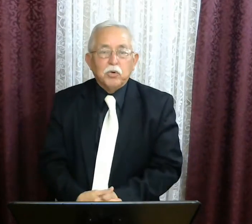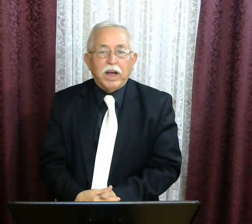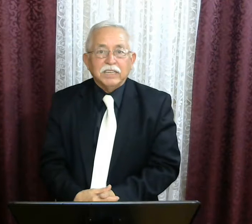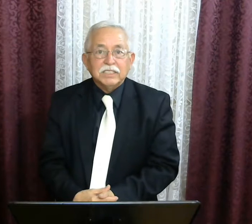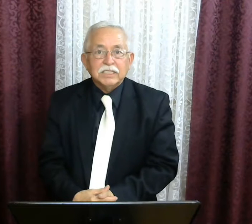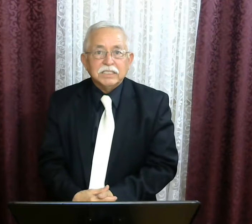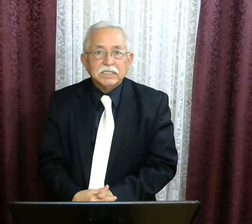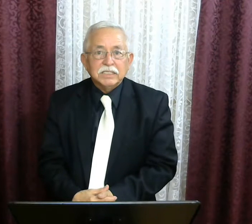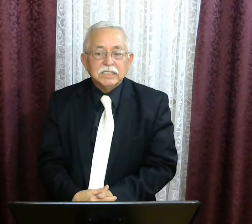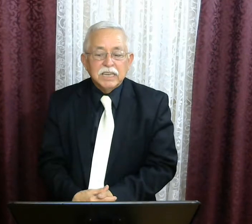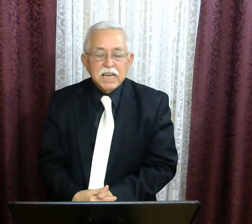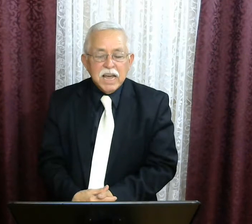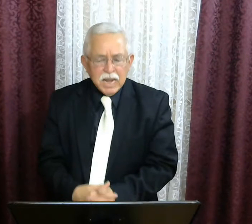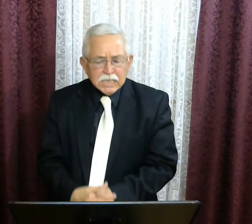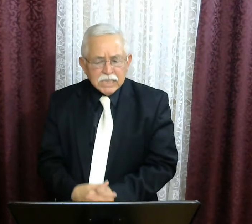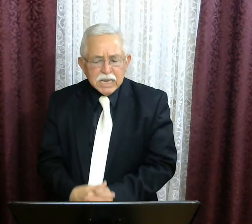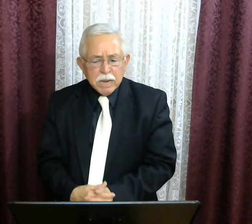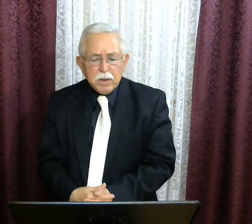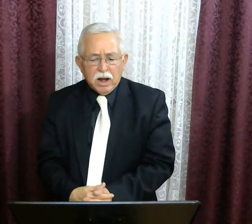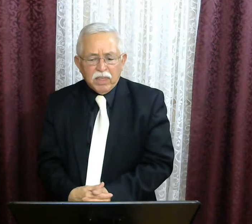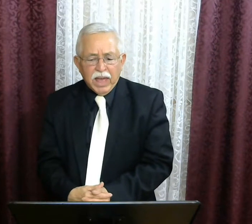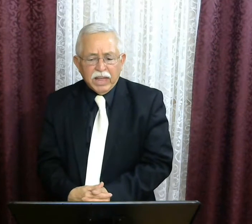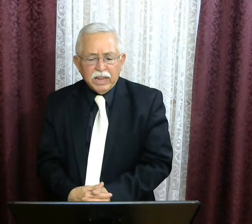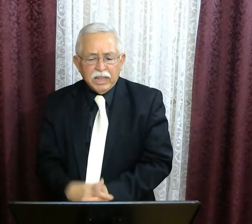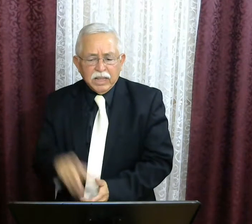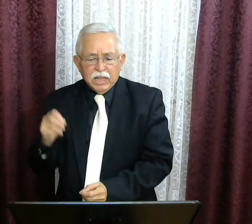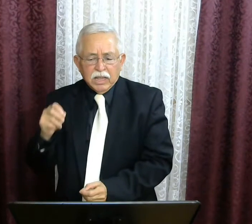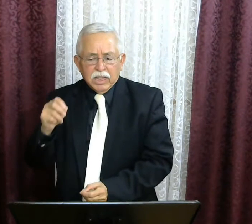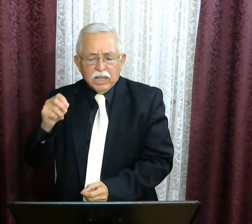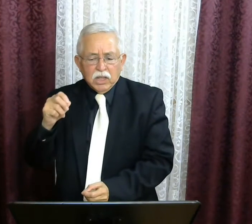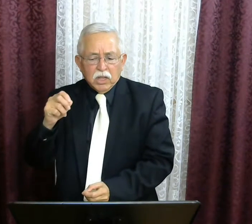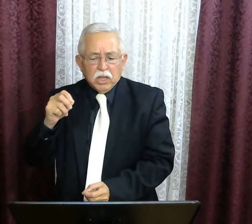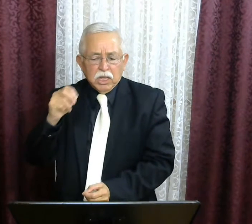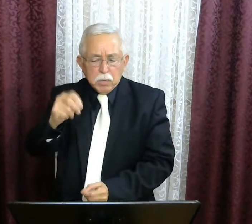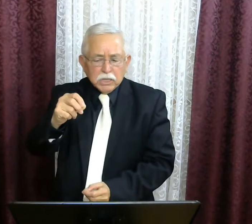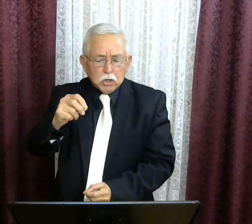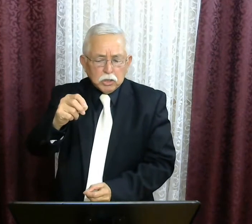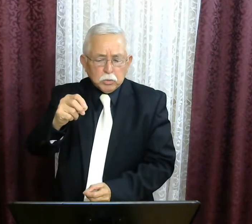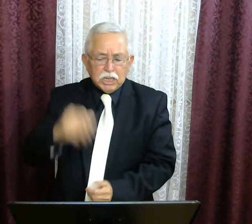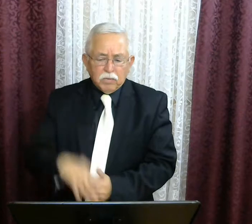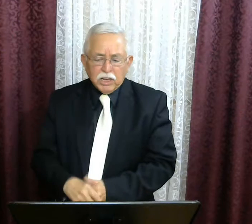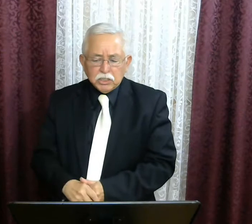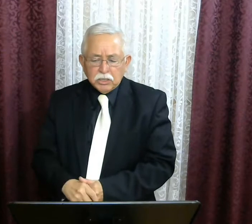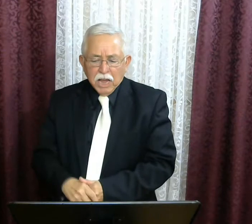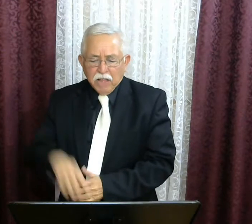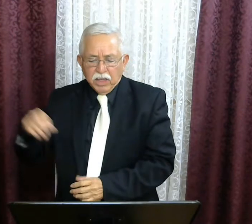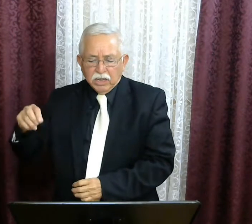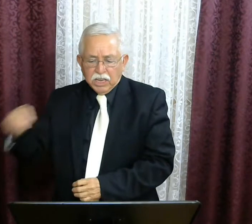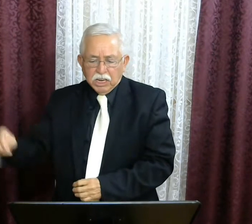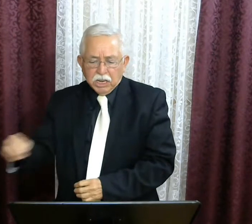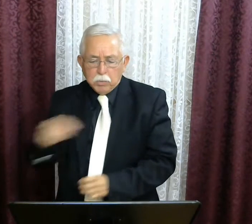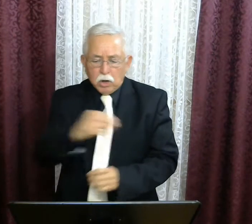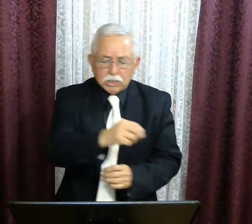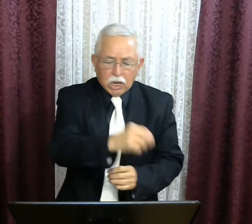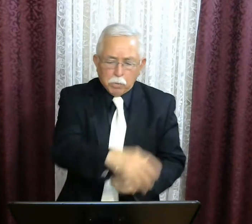Christ. Let's think about that. He blessed us with salvation, and then he gave us a